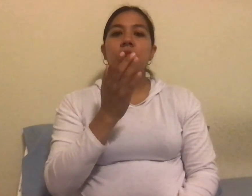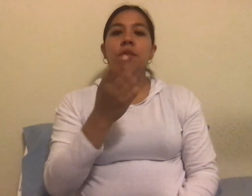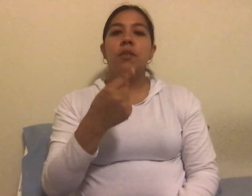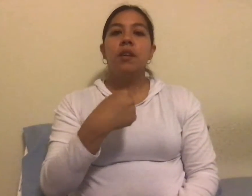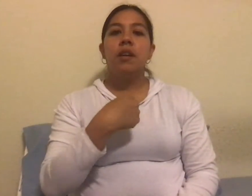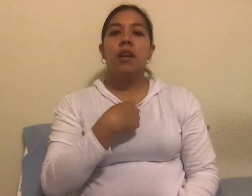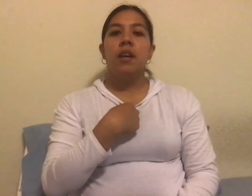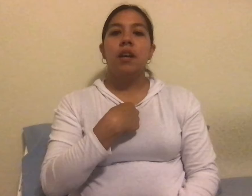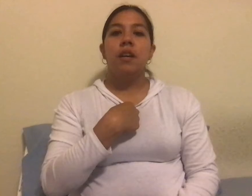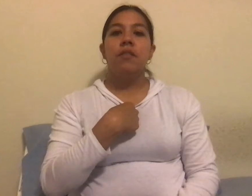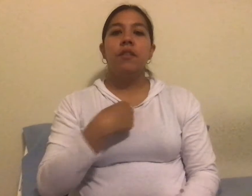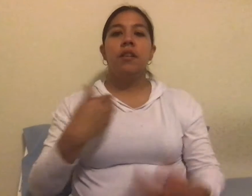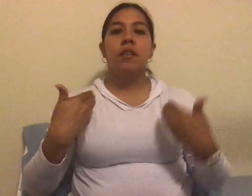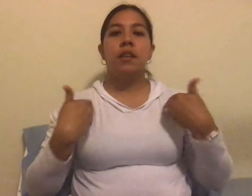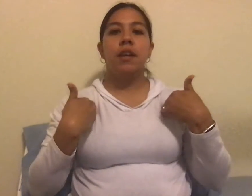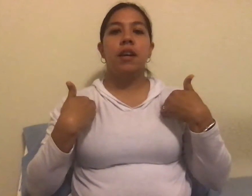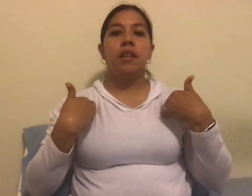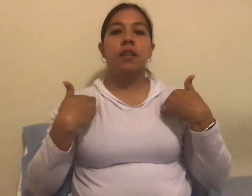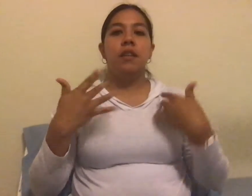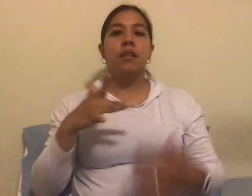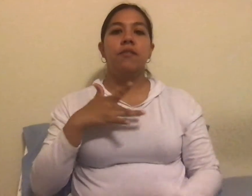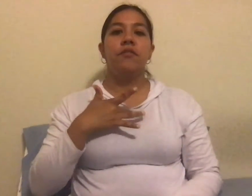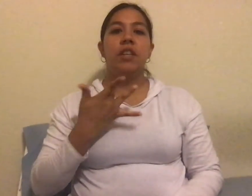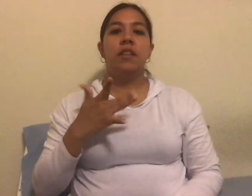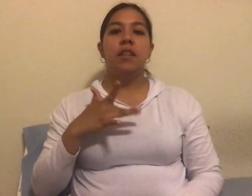Oh, I've got a feeling